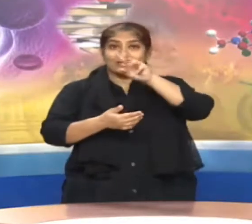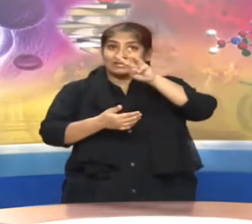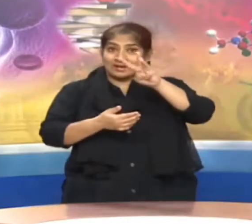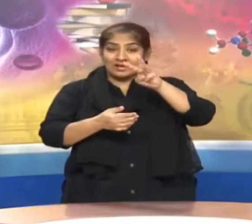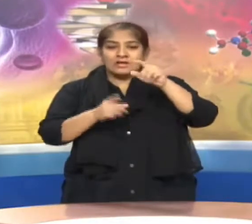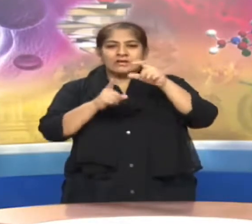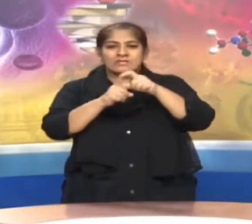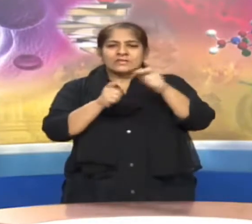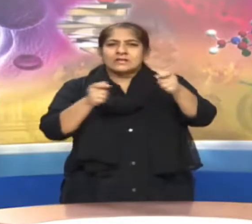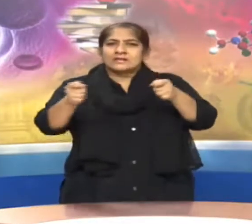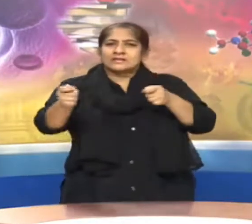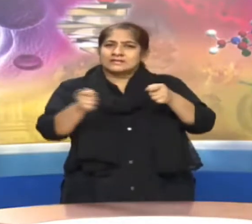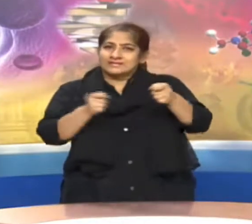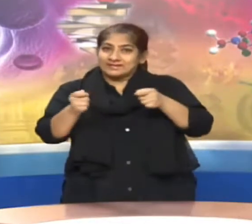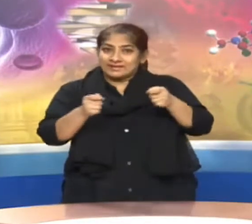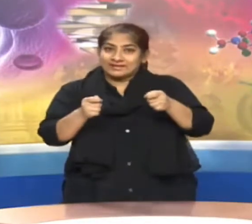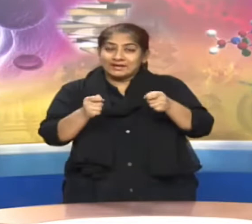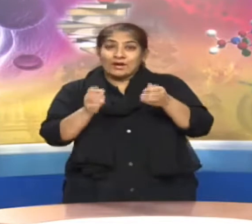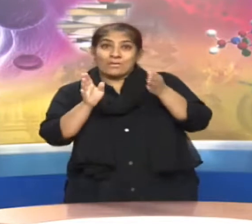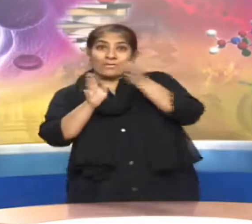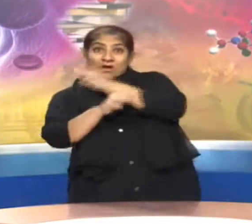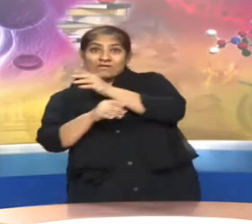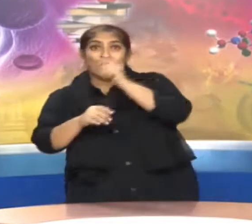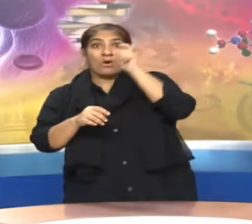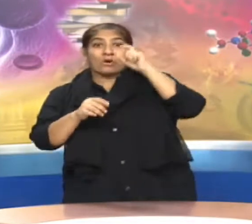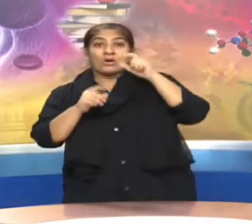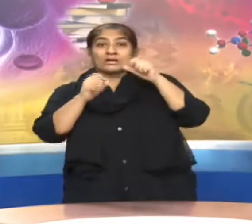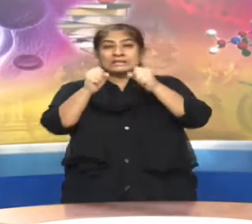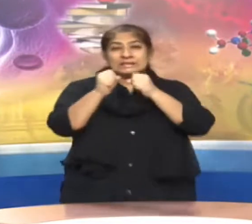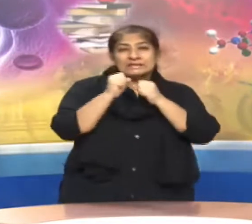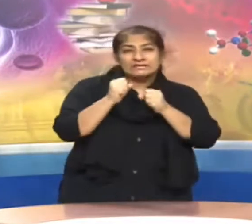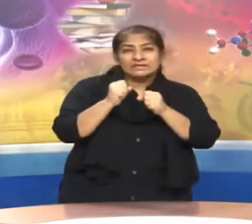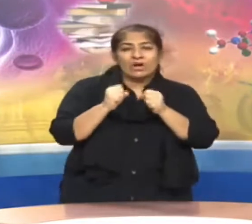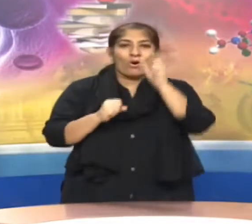Now lesson 13, Directing.